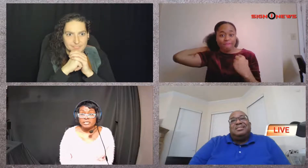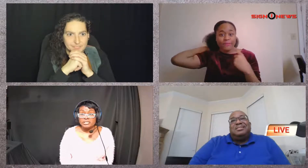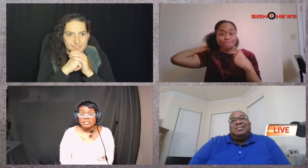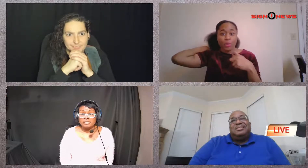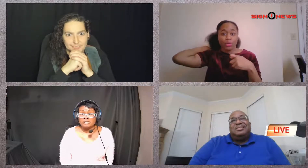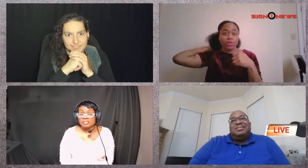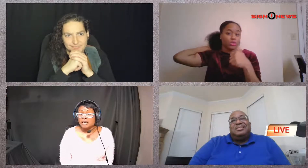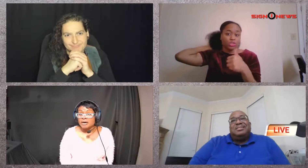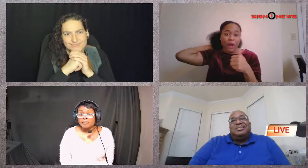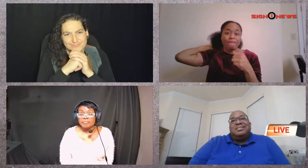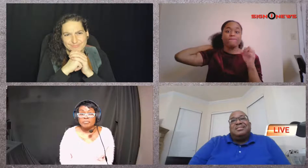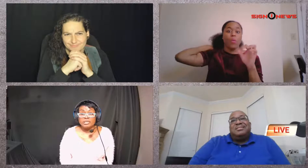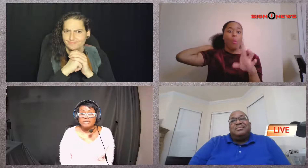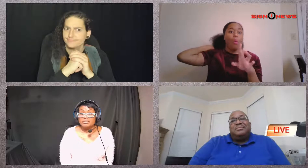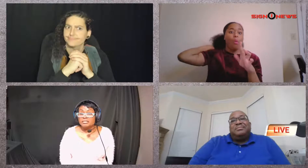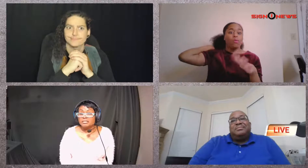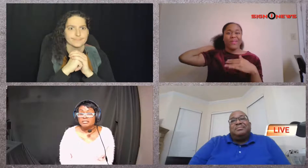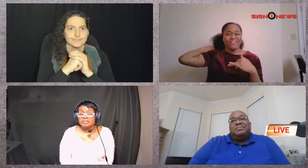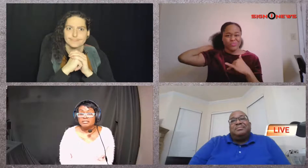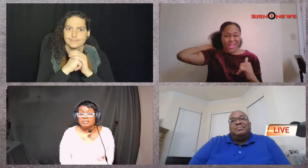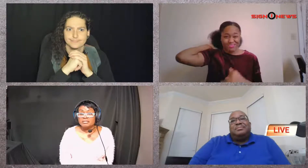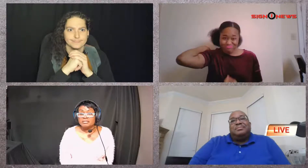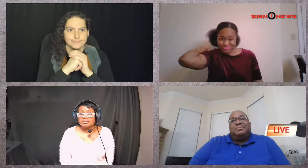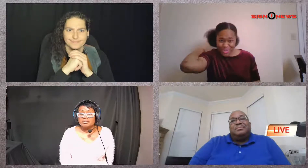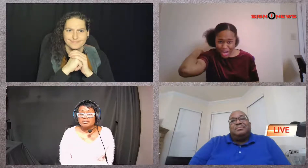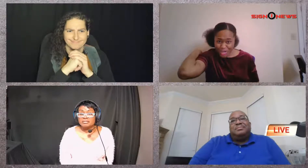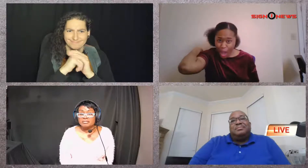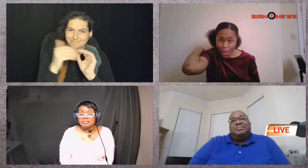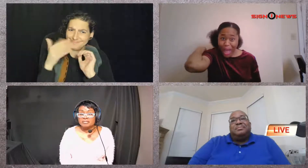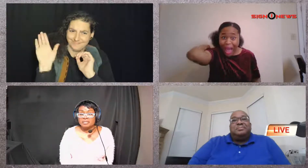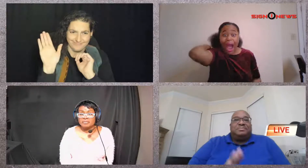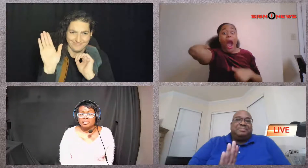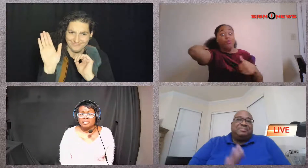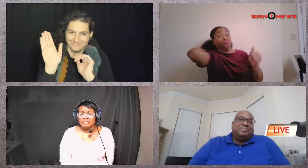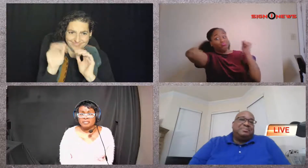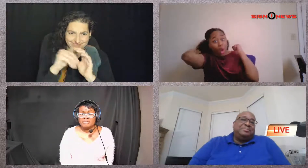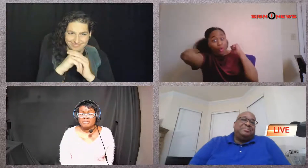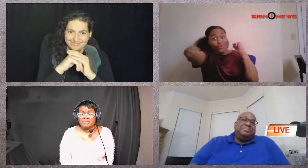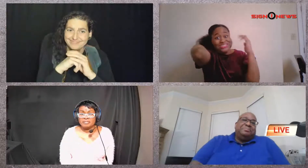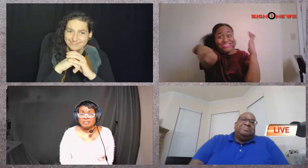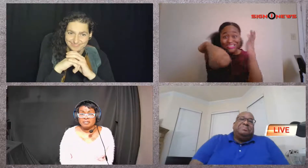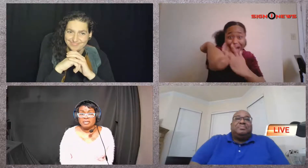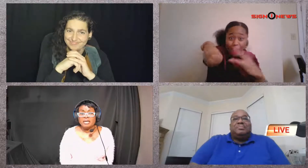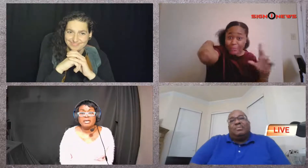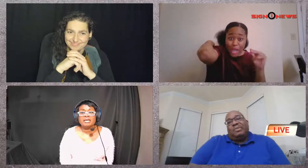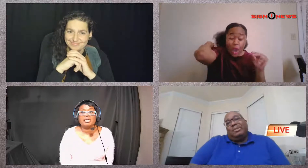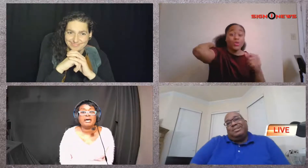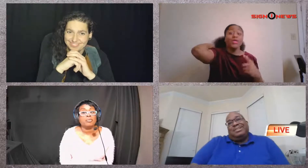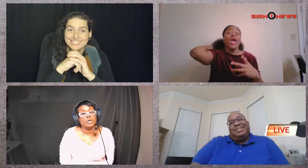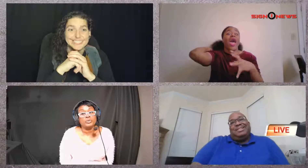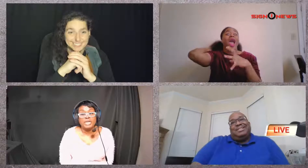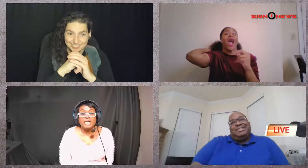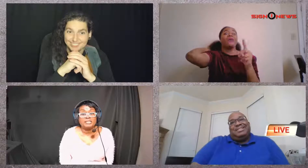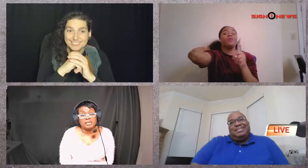Sometimes people say, just stop. And I'm like, I will not